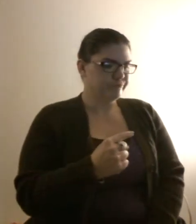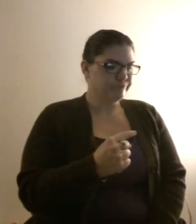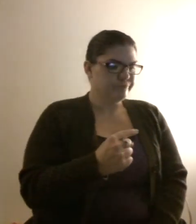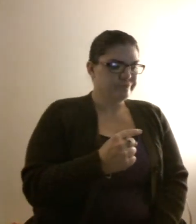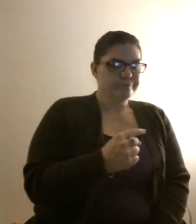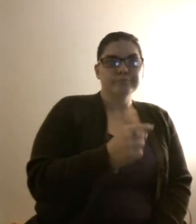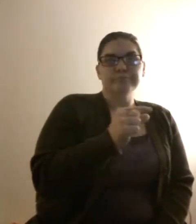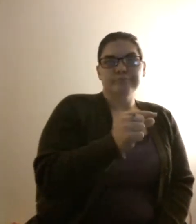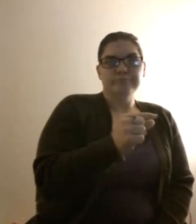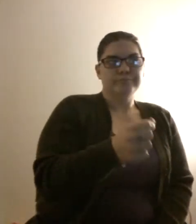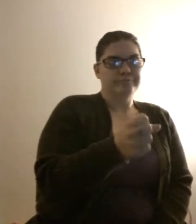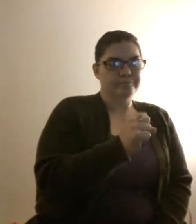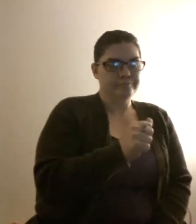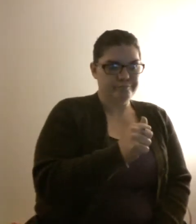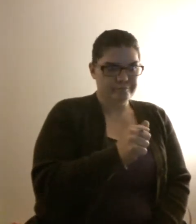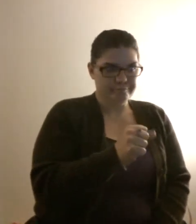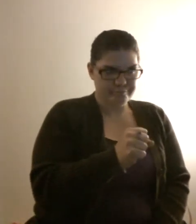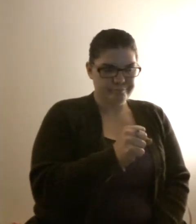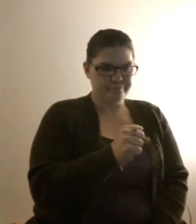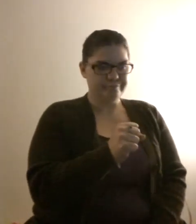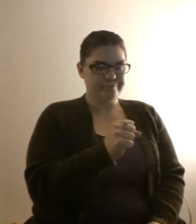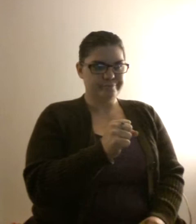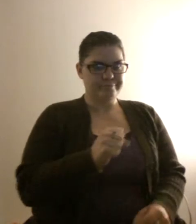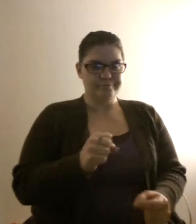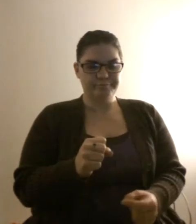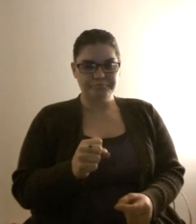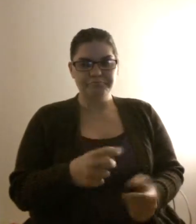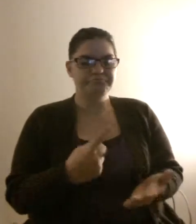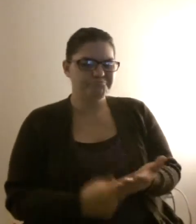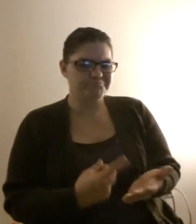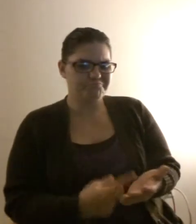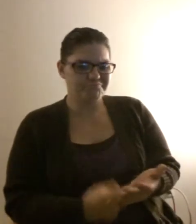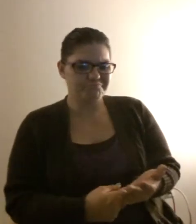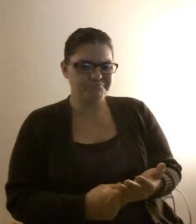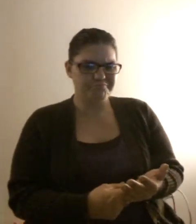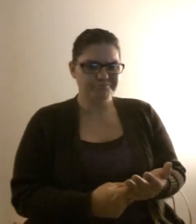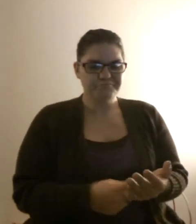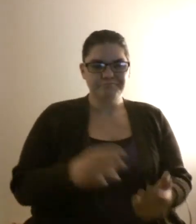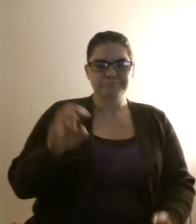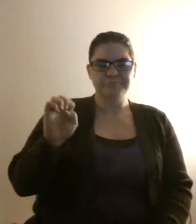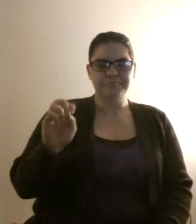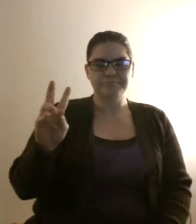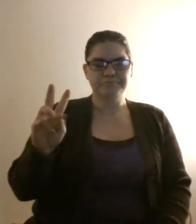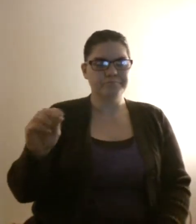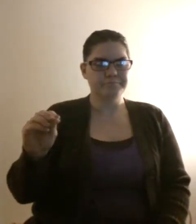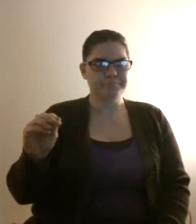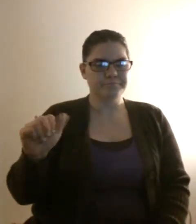Thinking about evaporation, we've talked about several possibilities or examples of evaporation. When we talked about